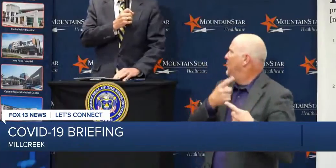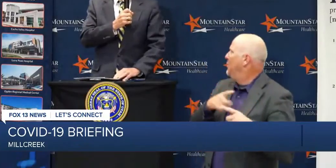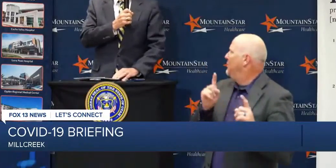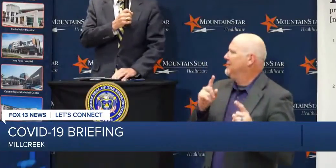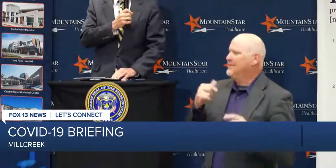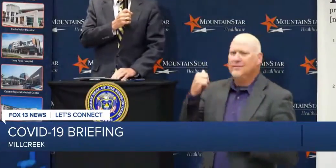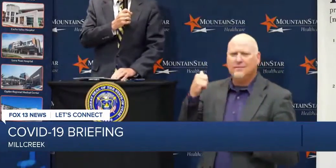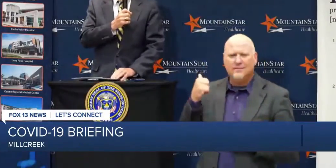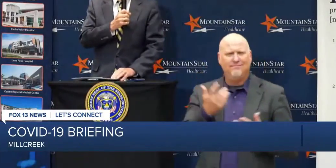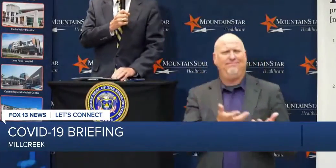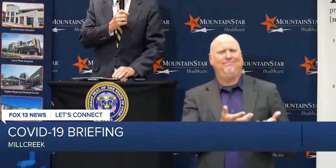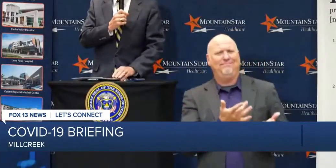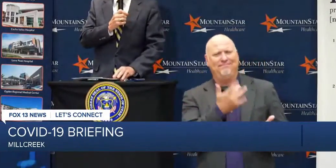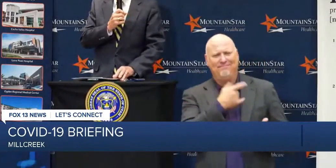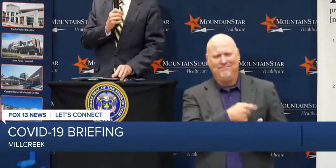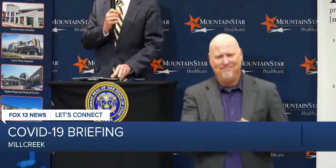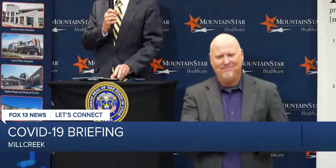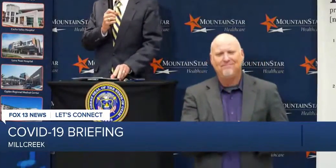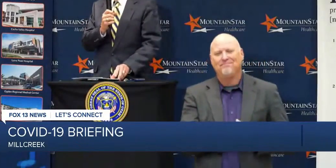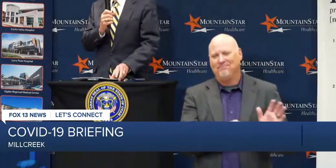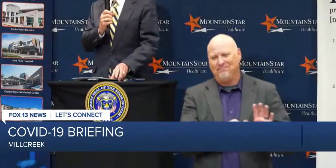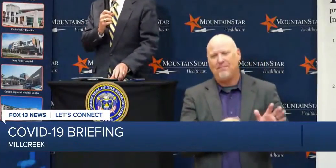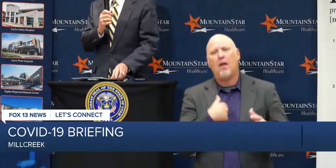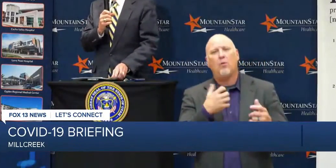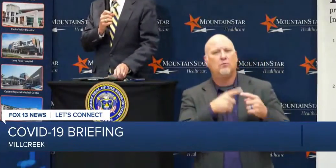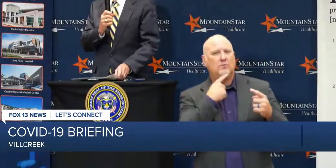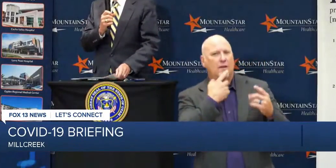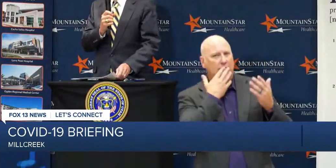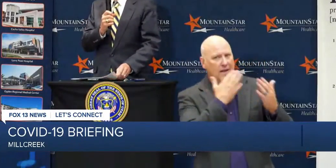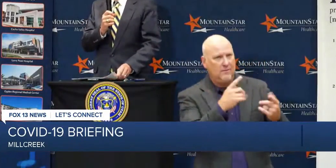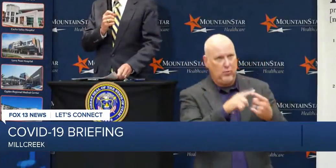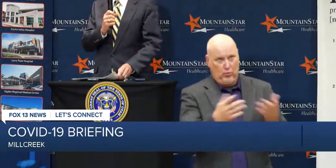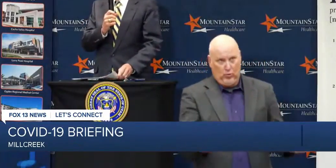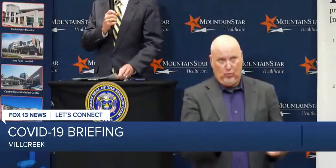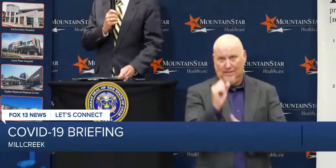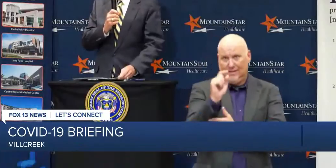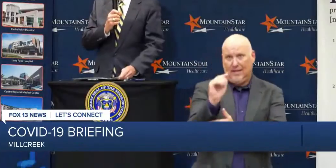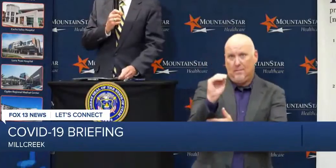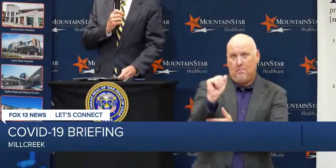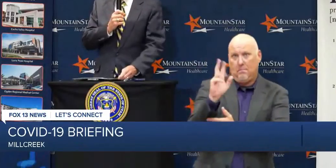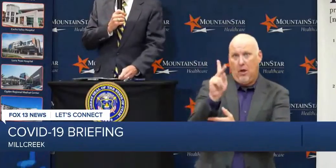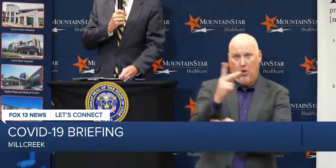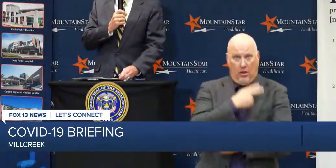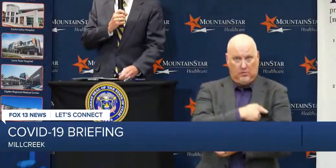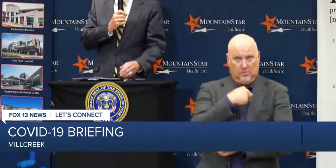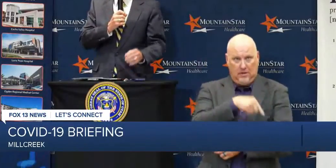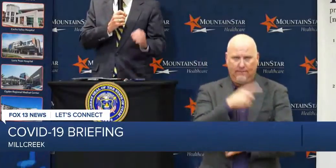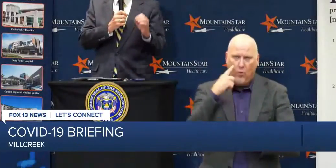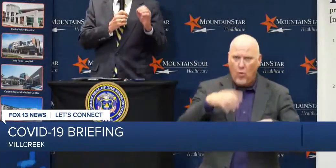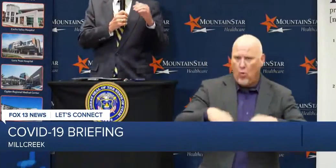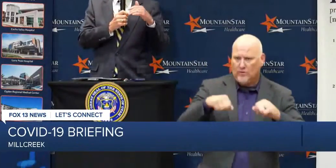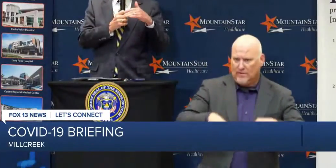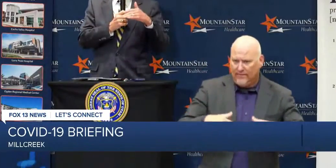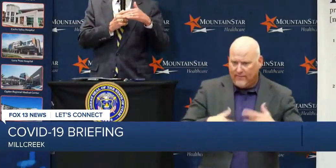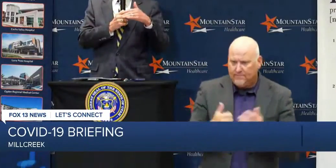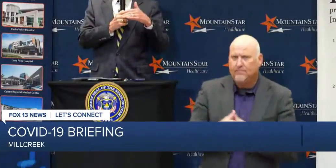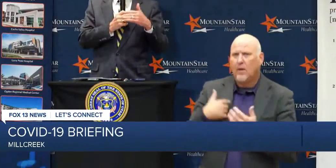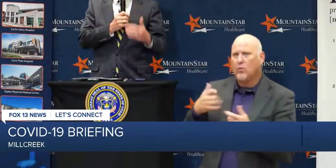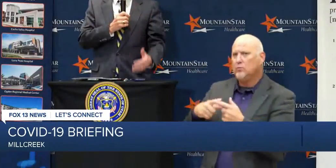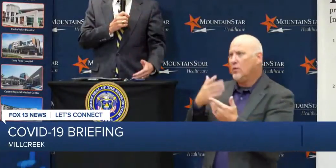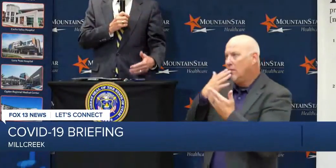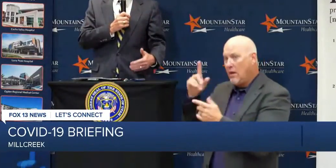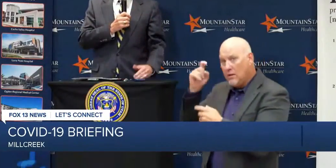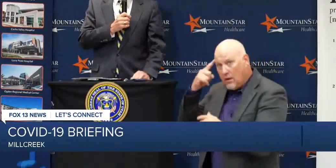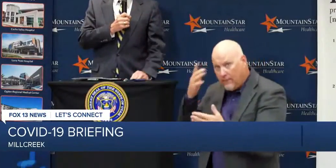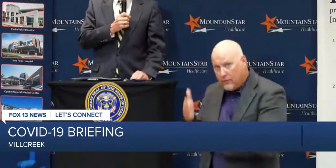Hospital for hosting us today. Thanks to Governor Cox and Lieutenant Governor Henderson for